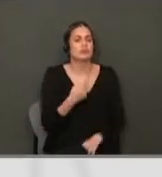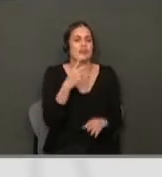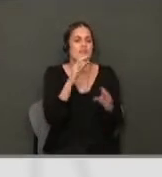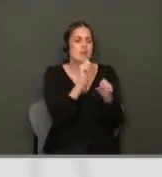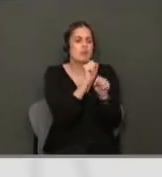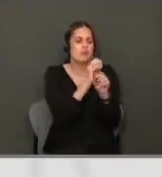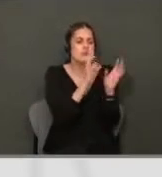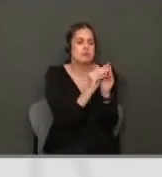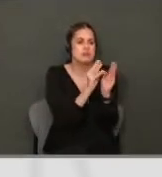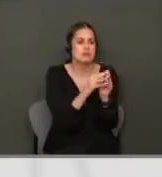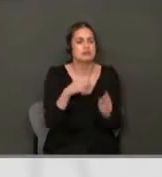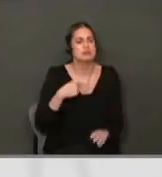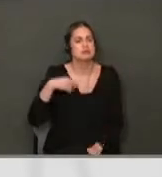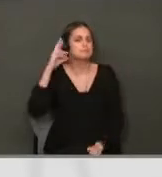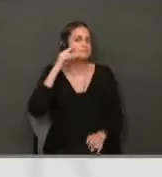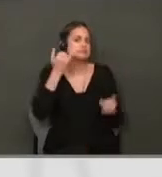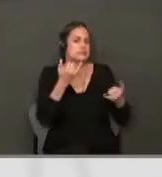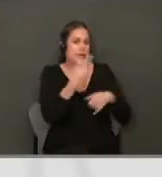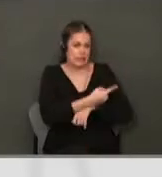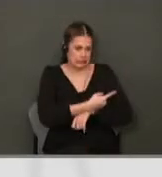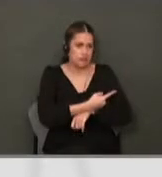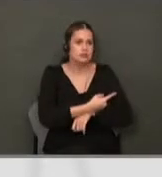that the council heard about today.